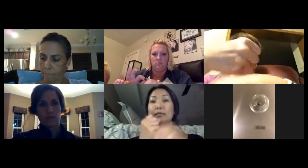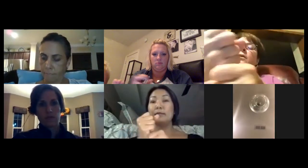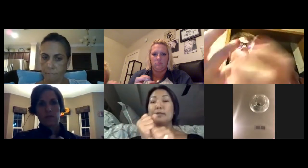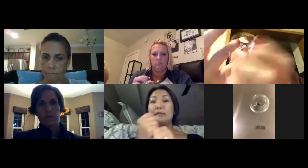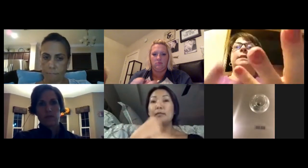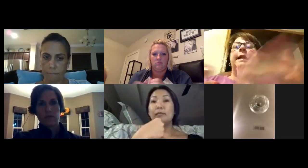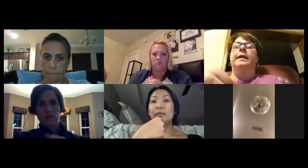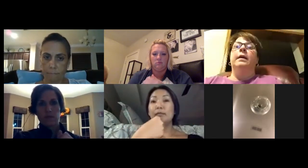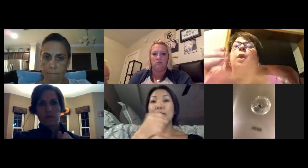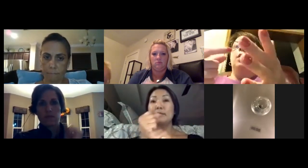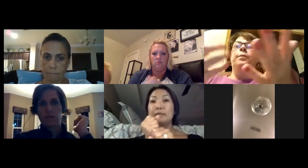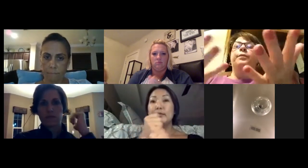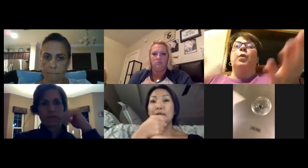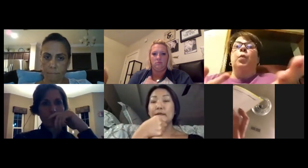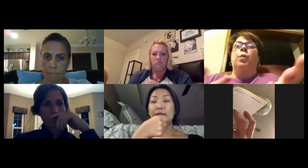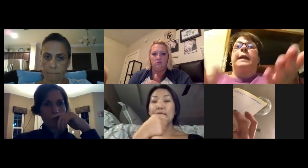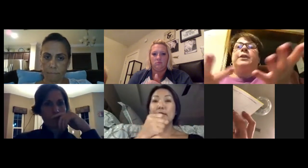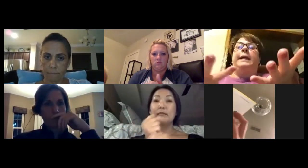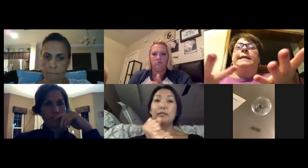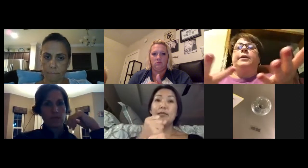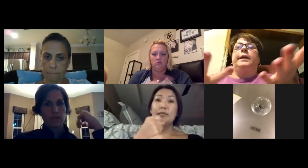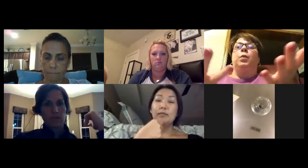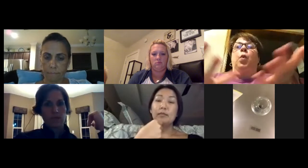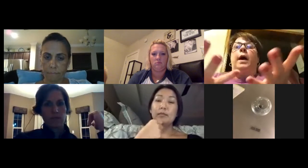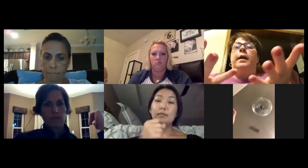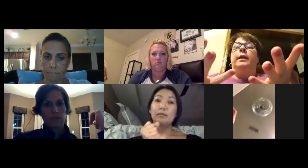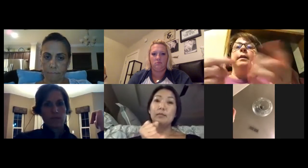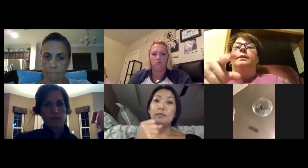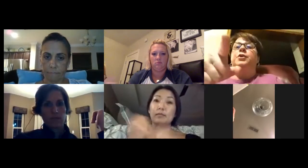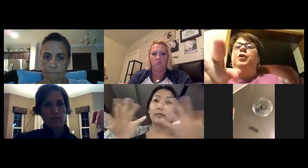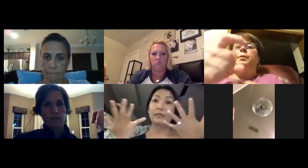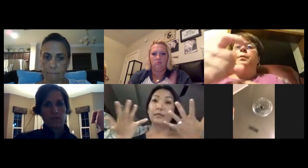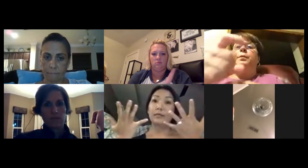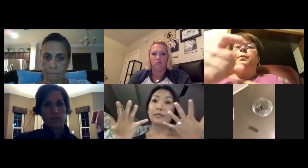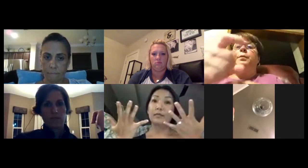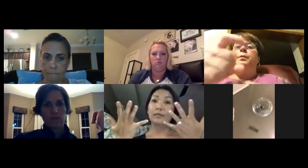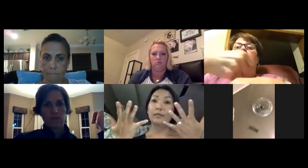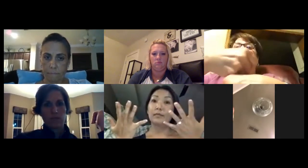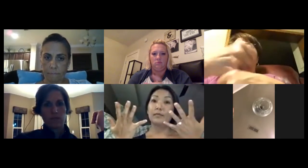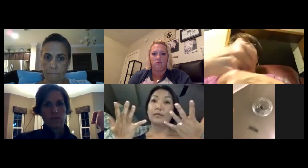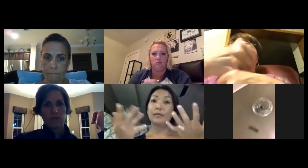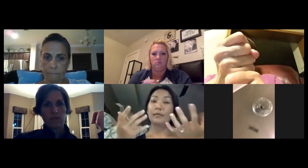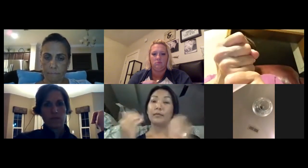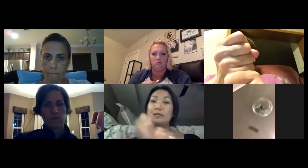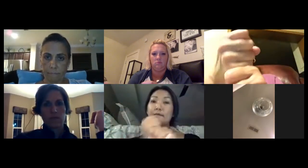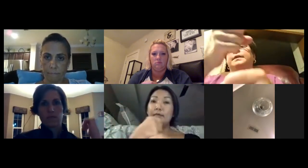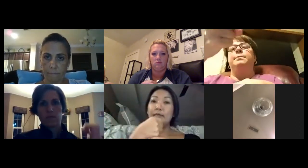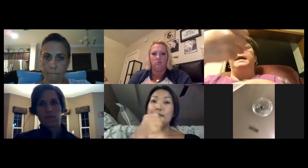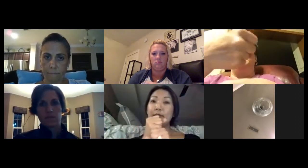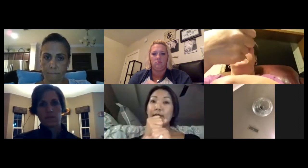could say, like your hands are here. What did you make? This is make. It's